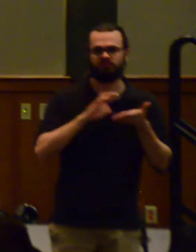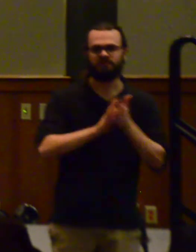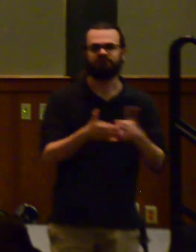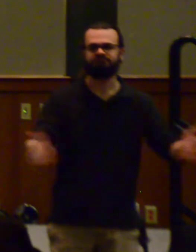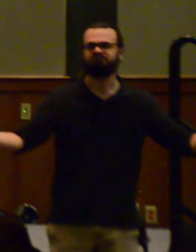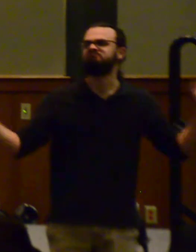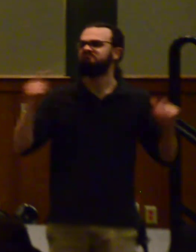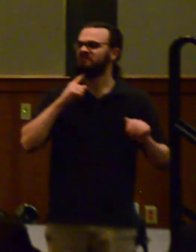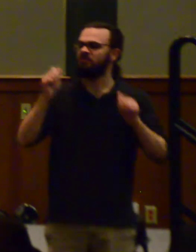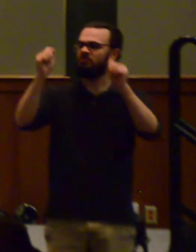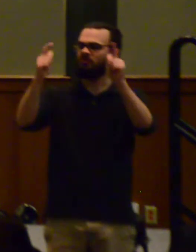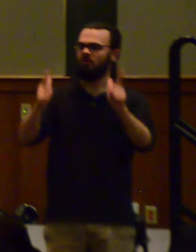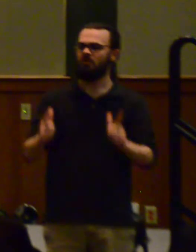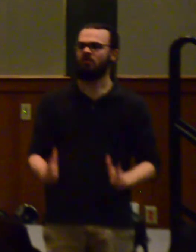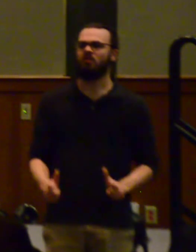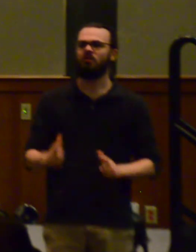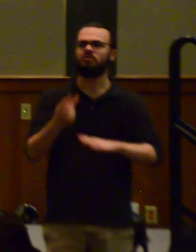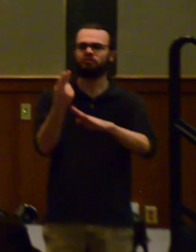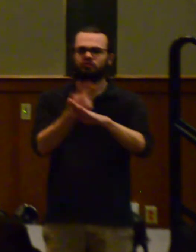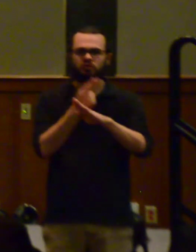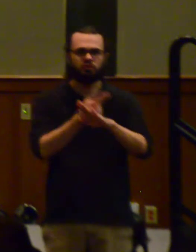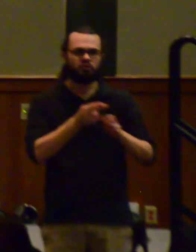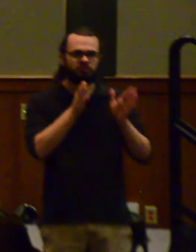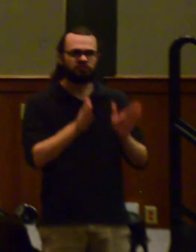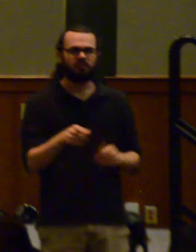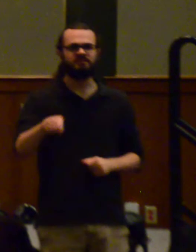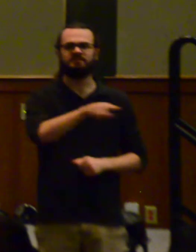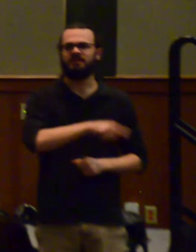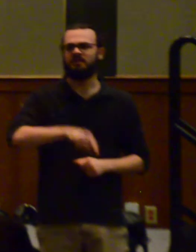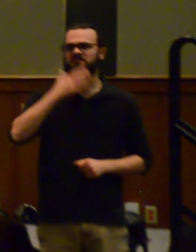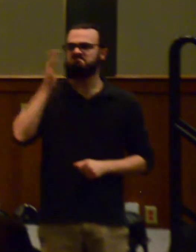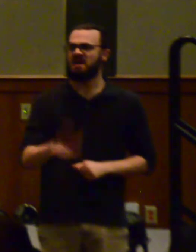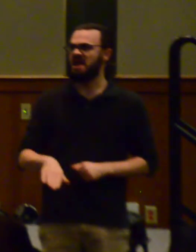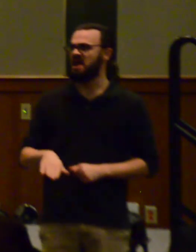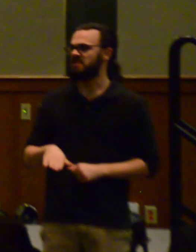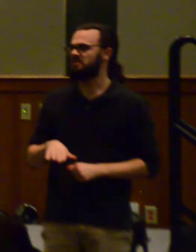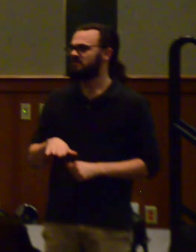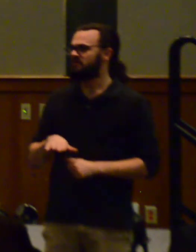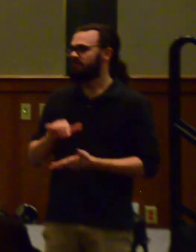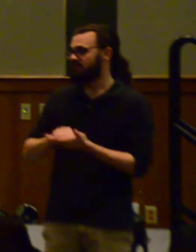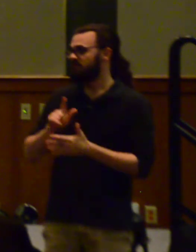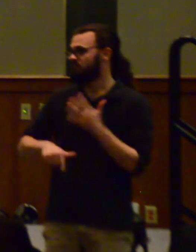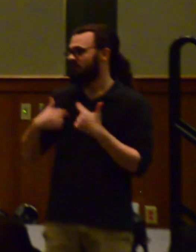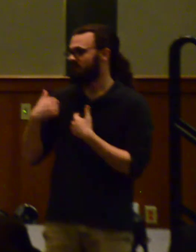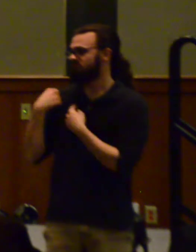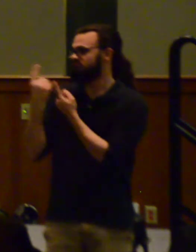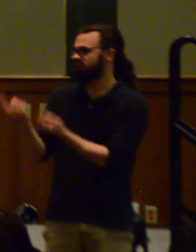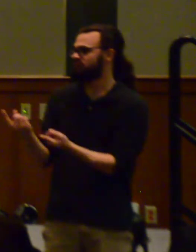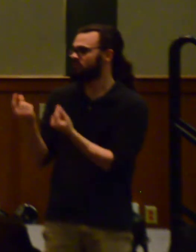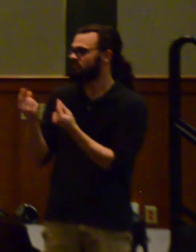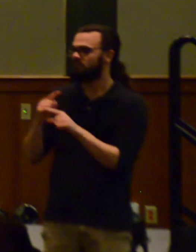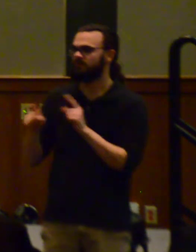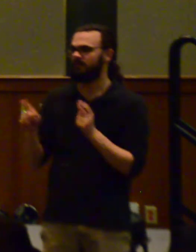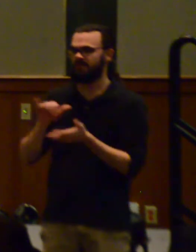uses drugs is bad. It would be so much easier if I could just do that. And that's what I did for a long time. But you can't